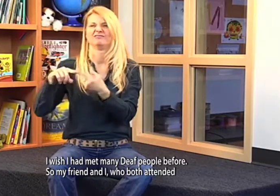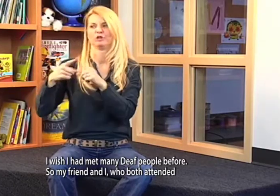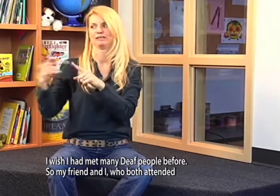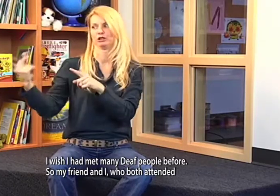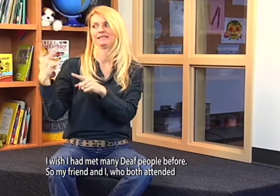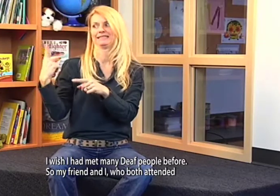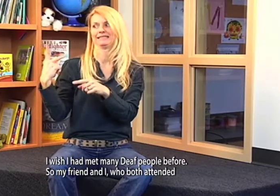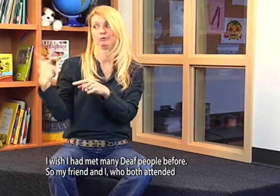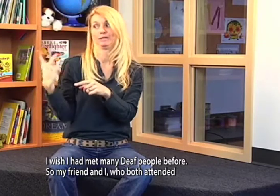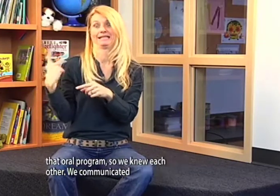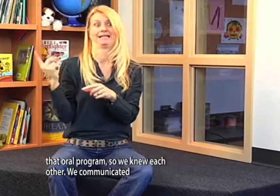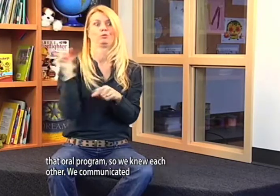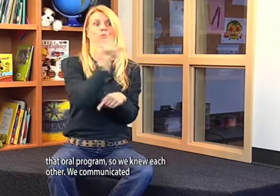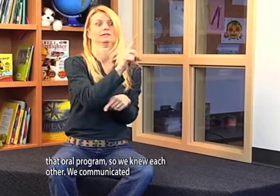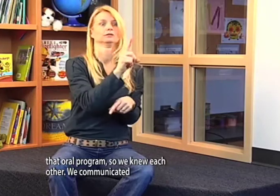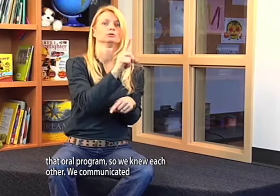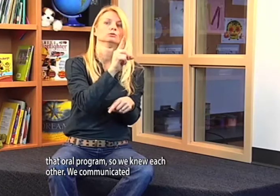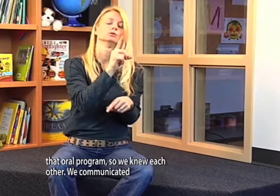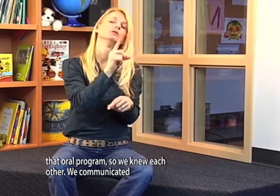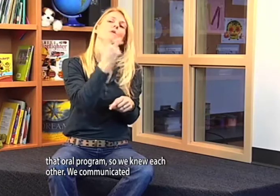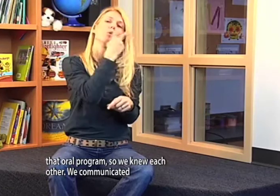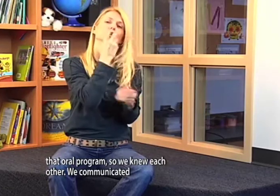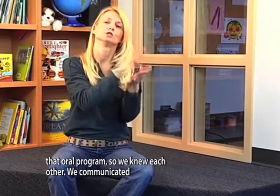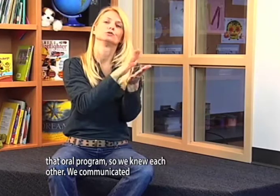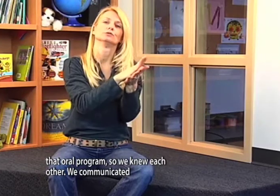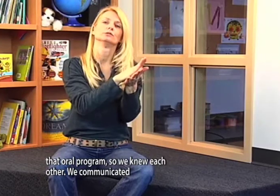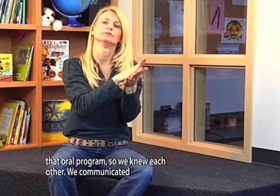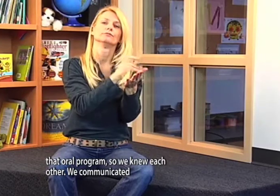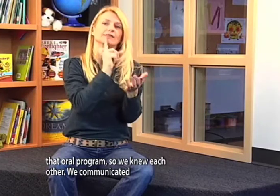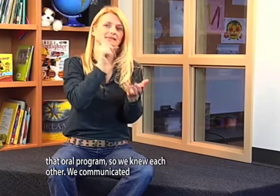So my friend and I, who both attended that oral program,